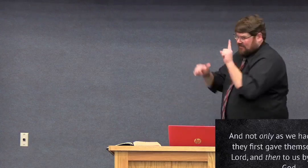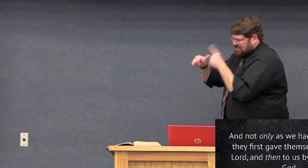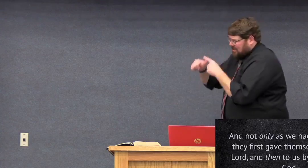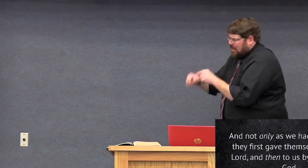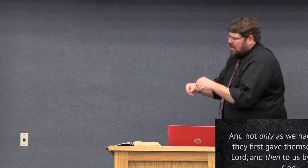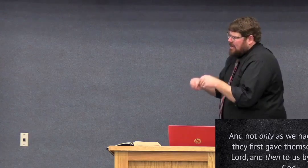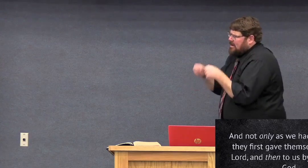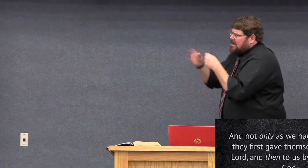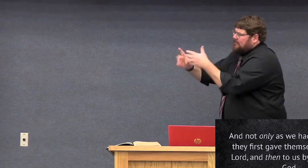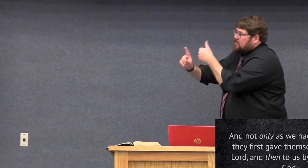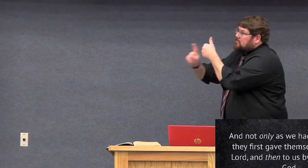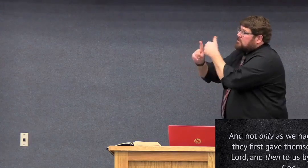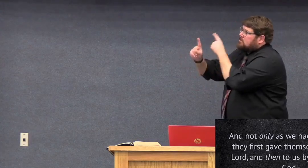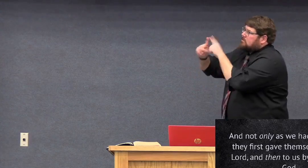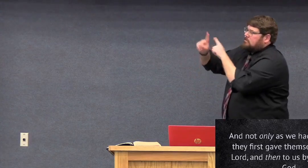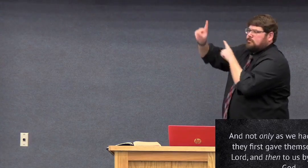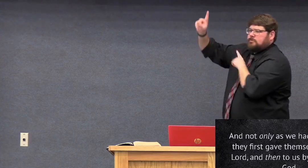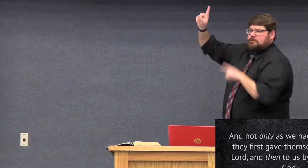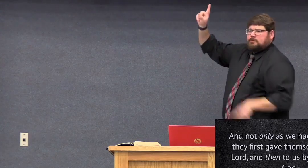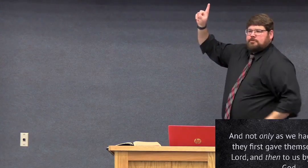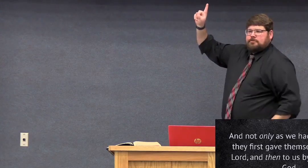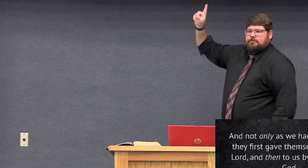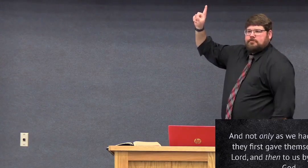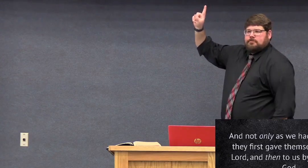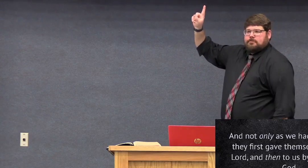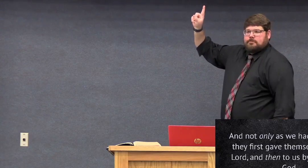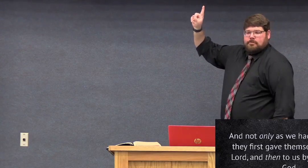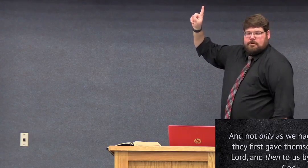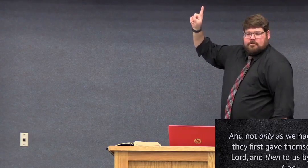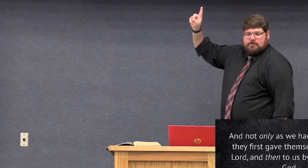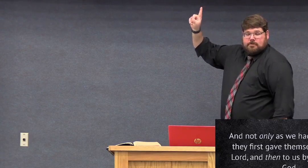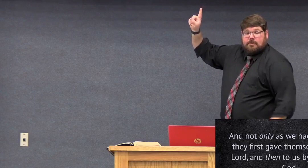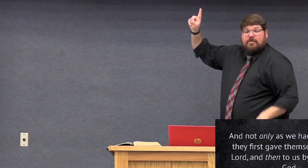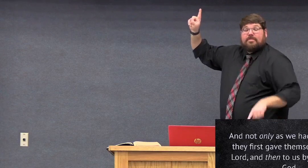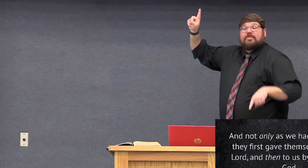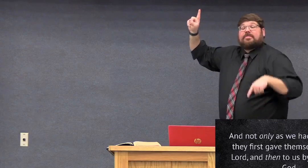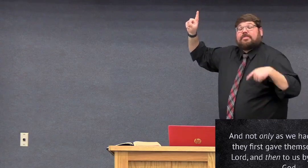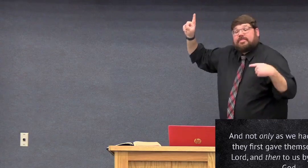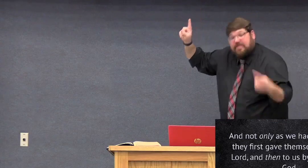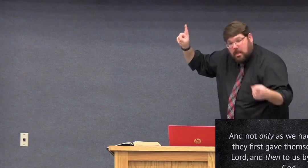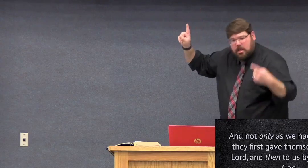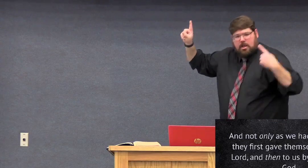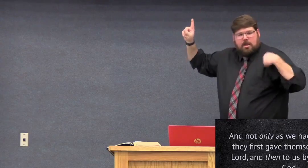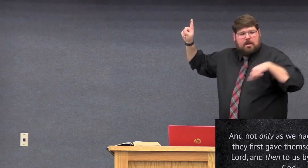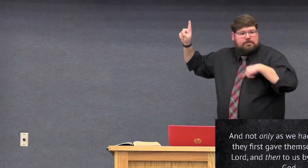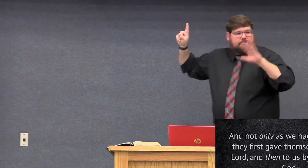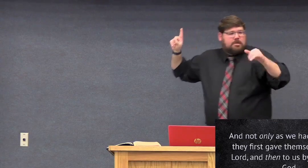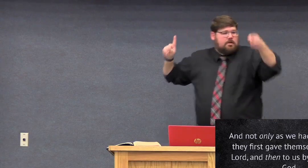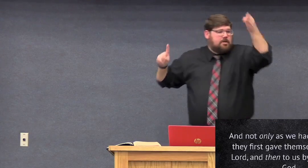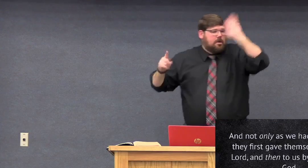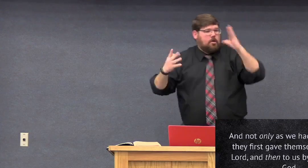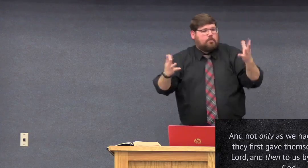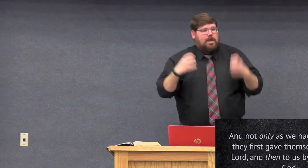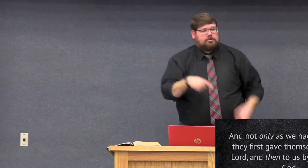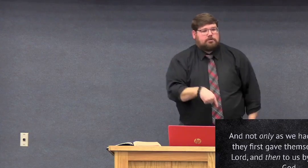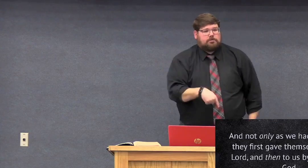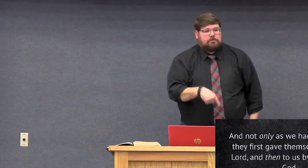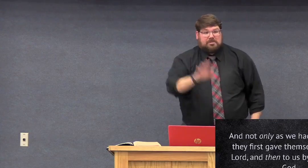Not only as we had hoped, but they first gave themselves to the Lord. Then they gave to